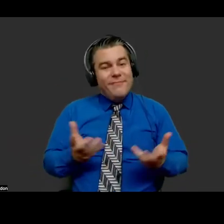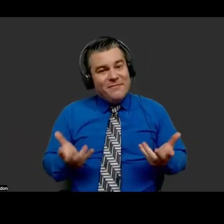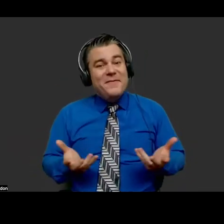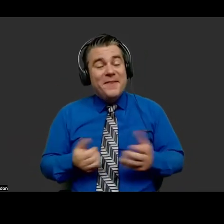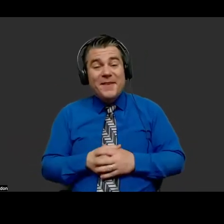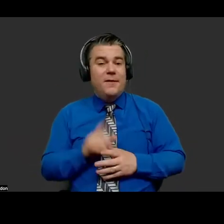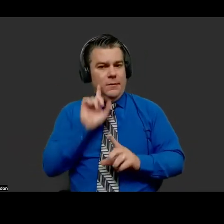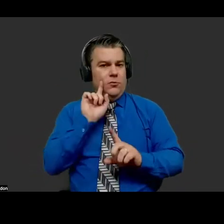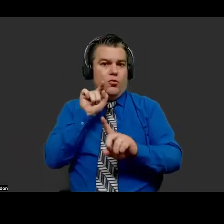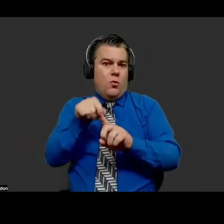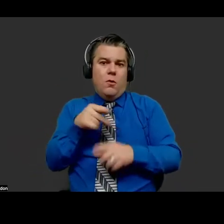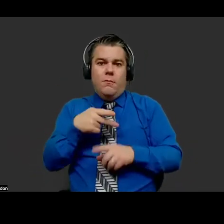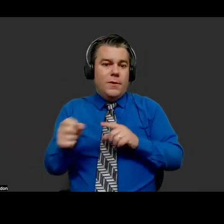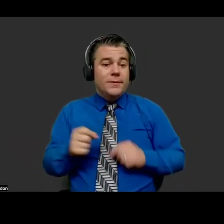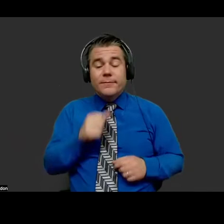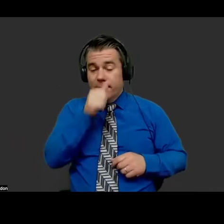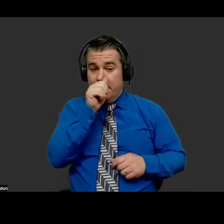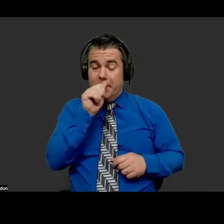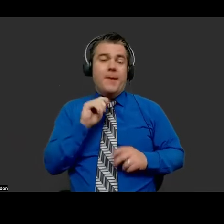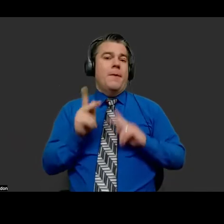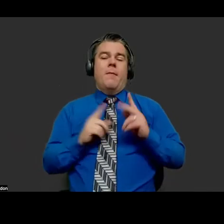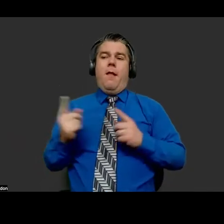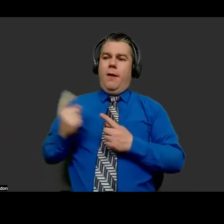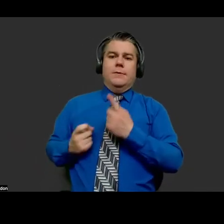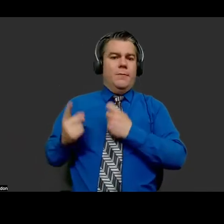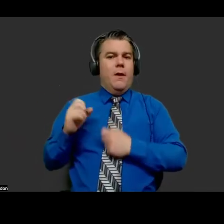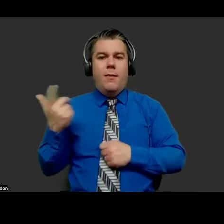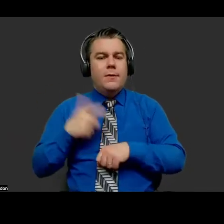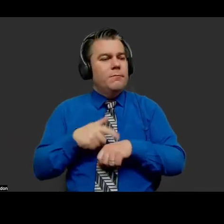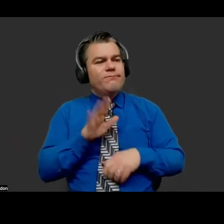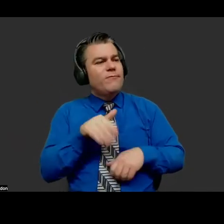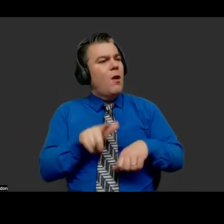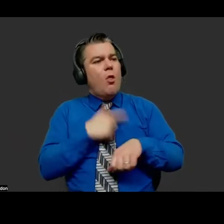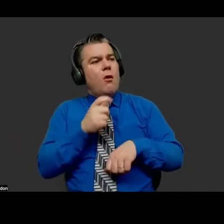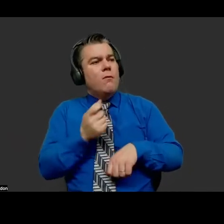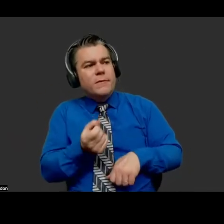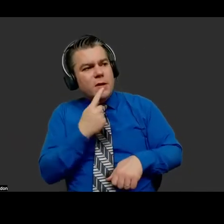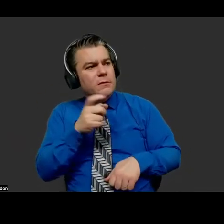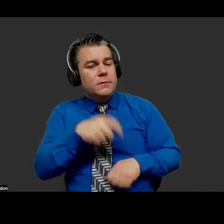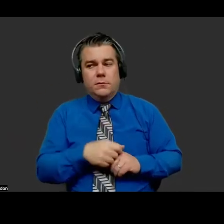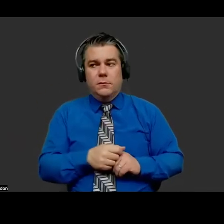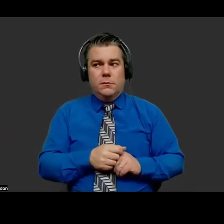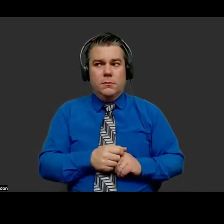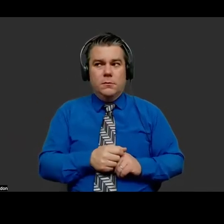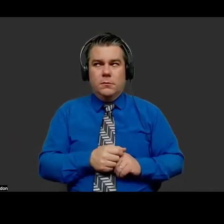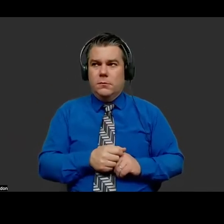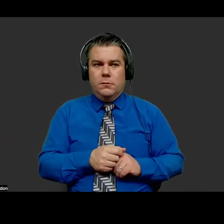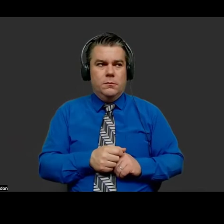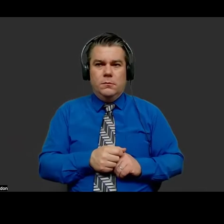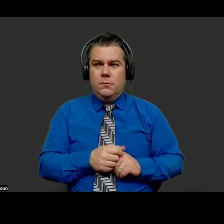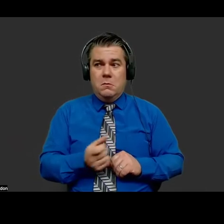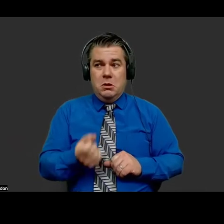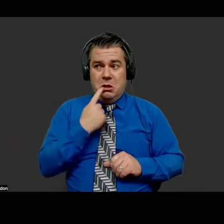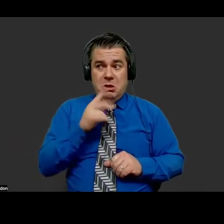goal at Plexus. Like, people ask me all the time, well, how long do I have to take it? And I'm like, I've been taking it for